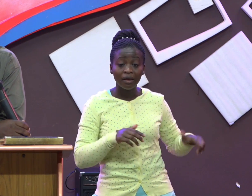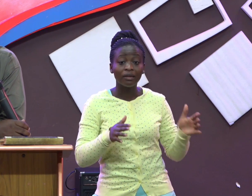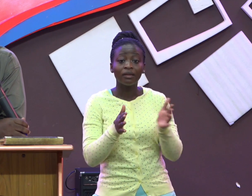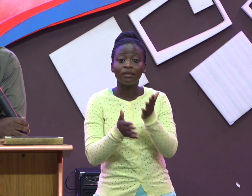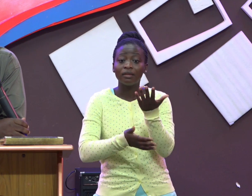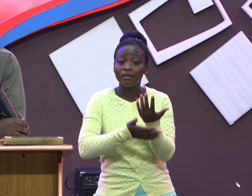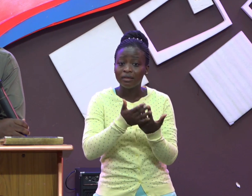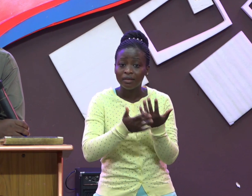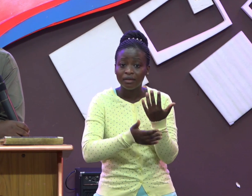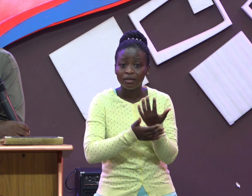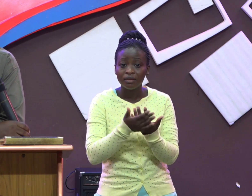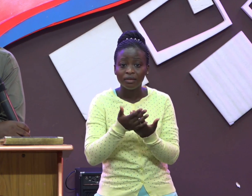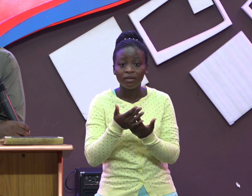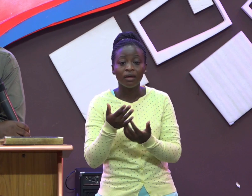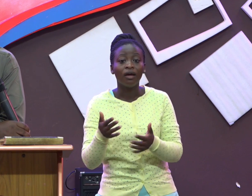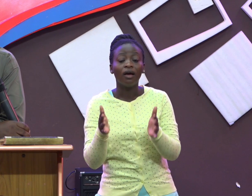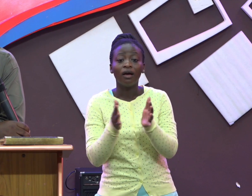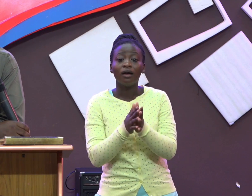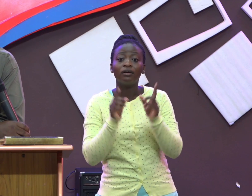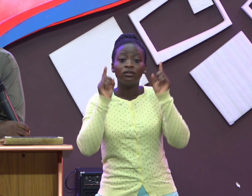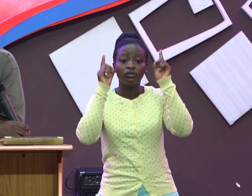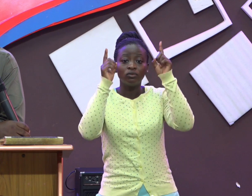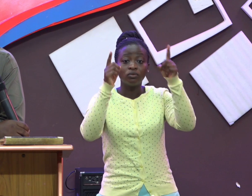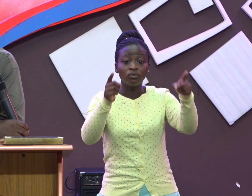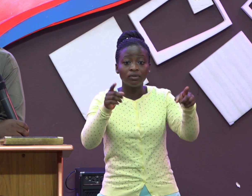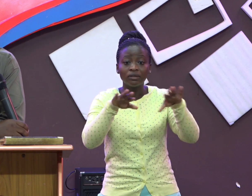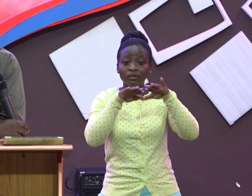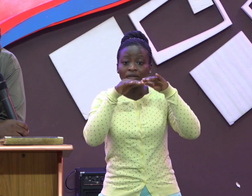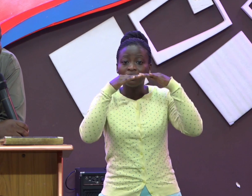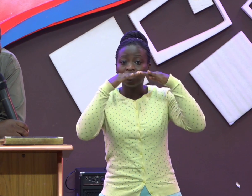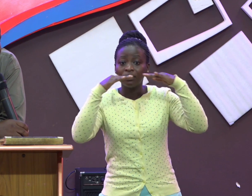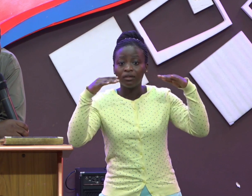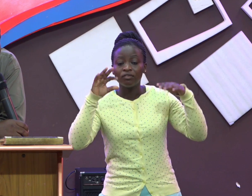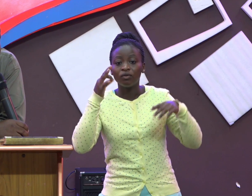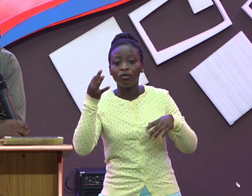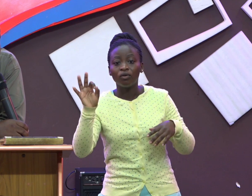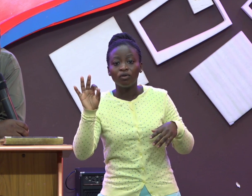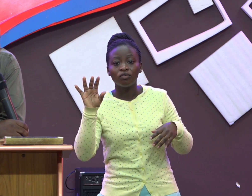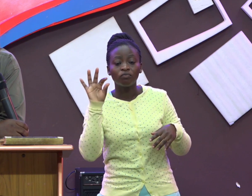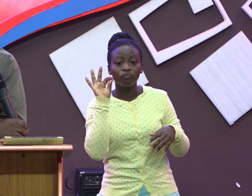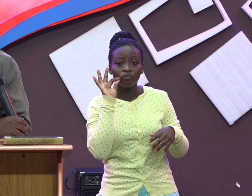take care of it until the extent of bearing fruit. Jesus